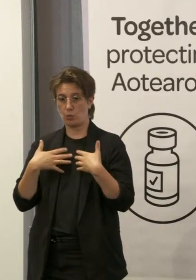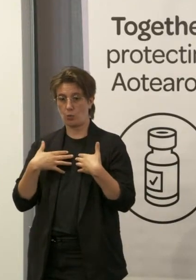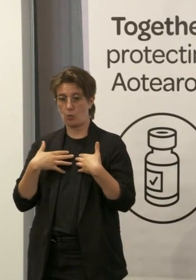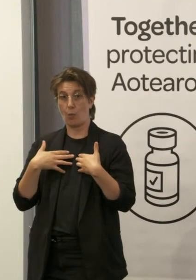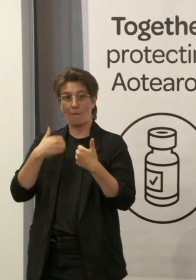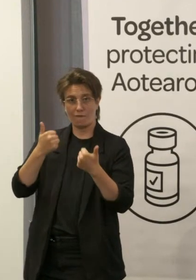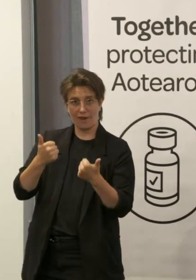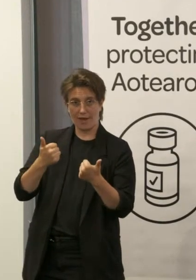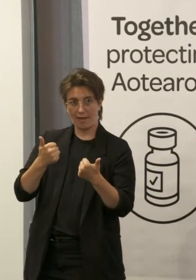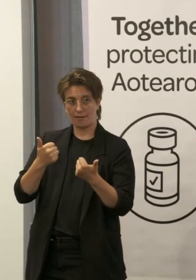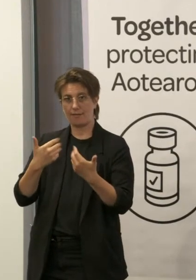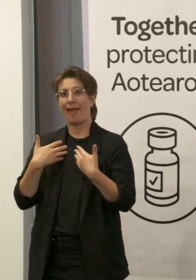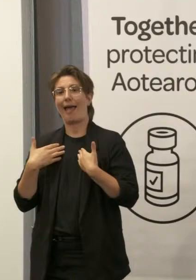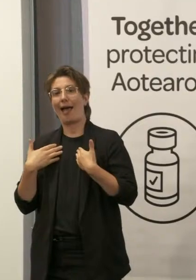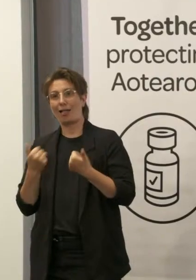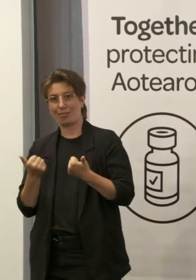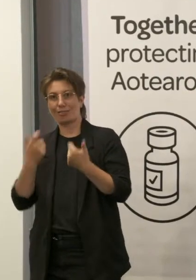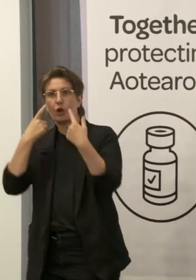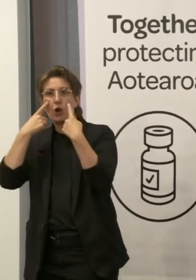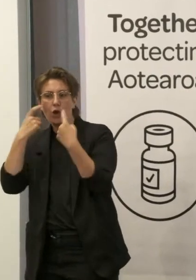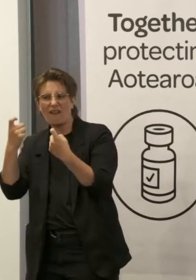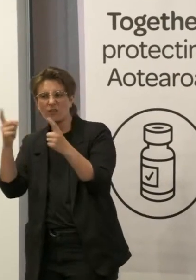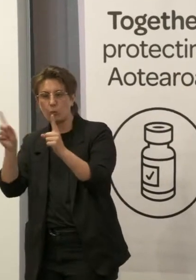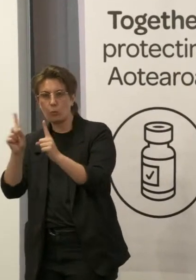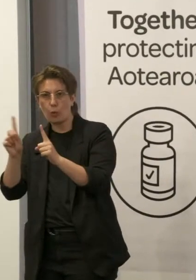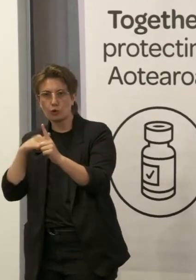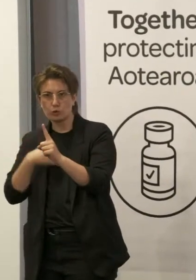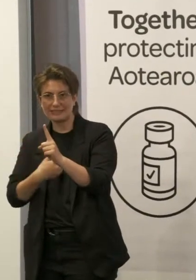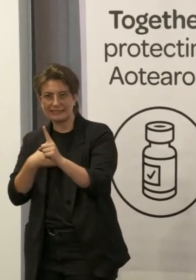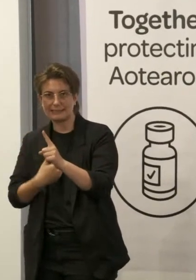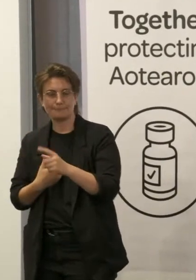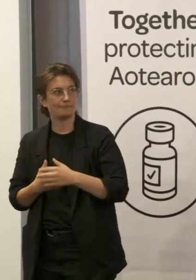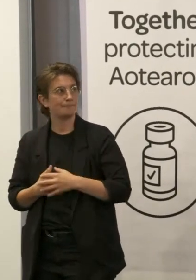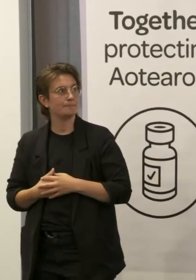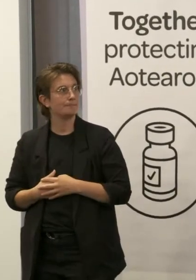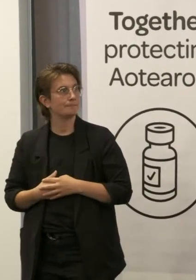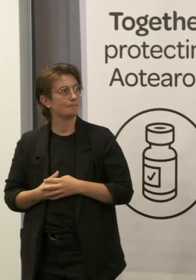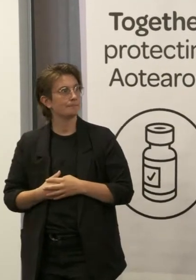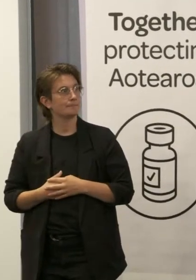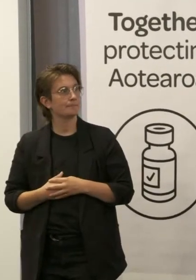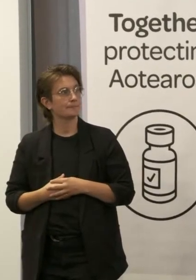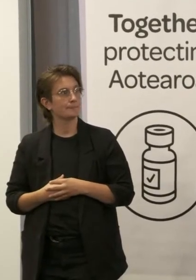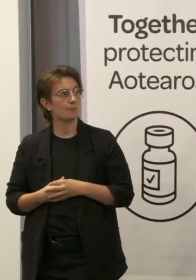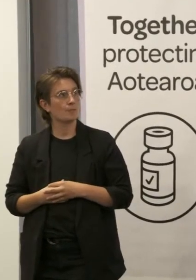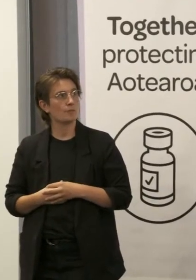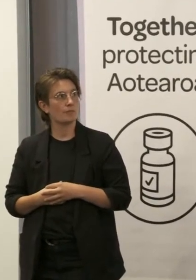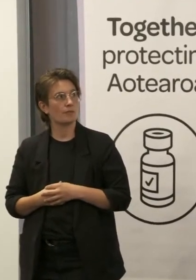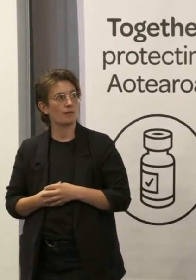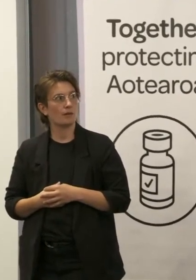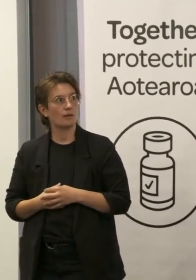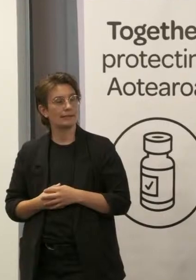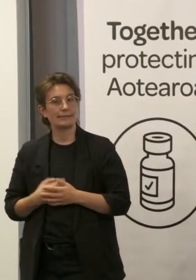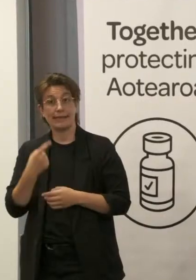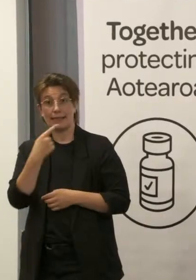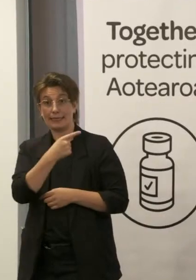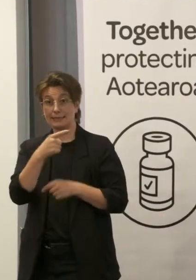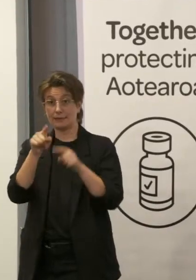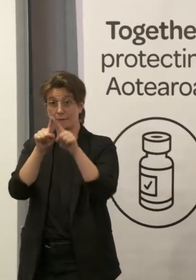this will be, this is a form through which you can share your